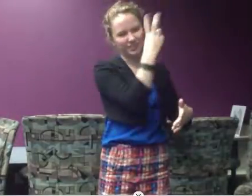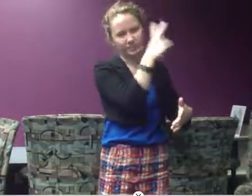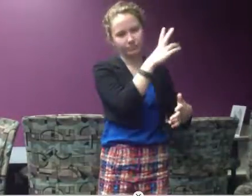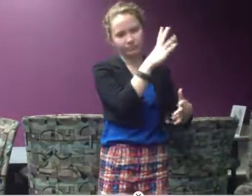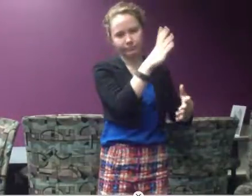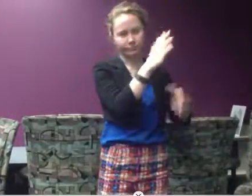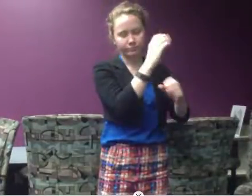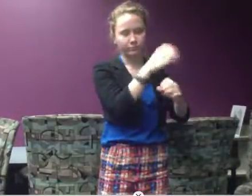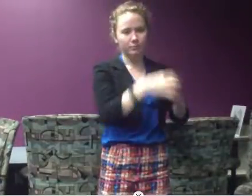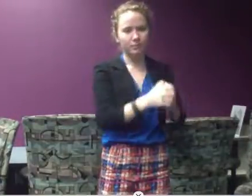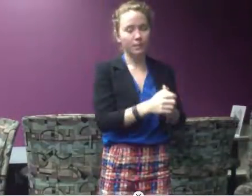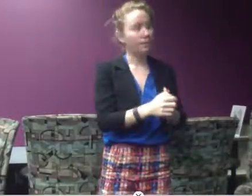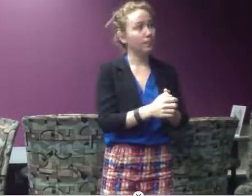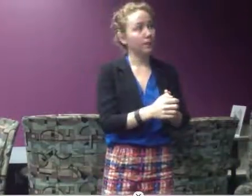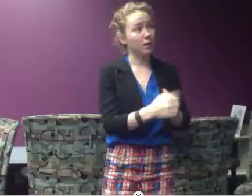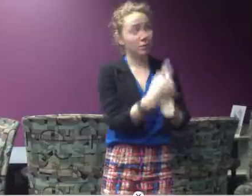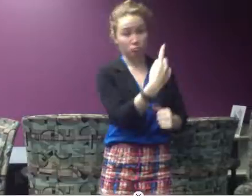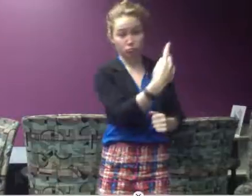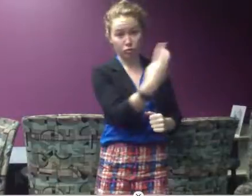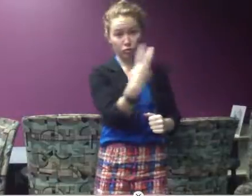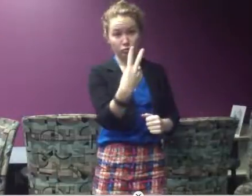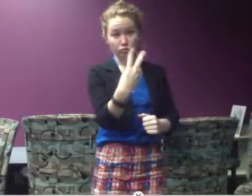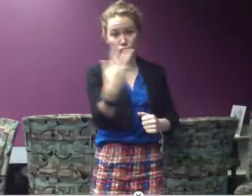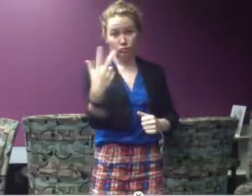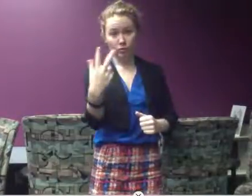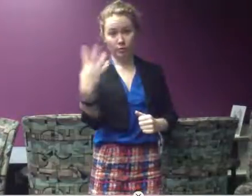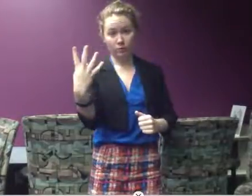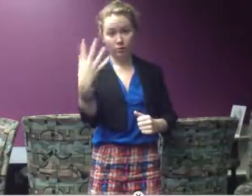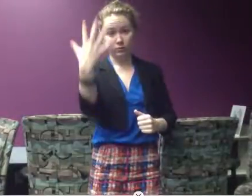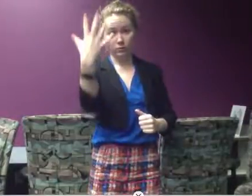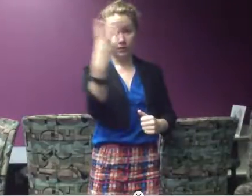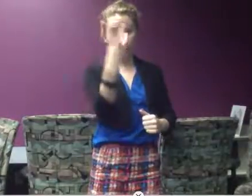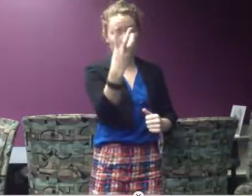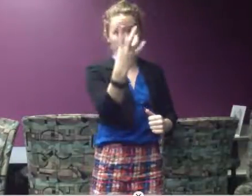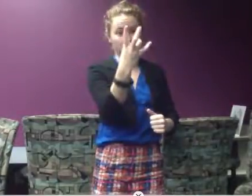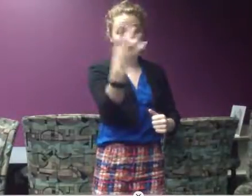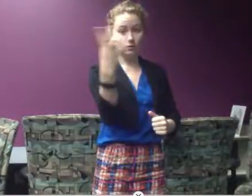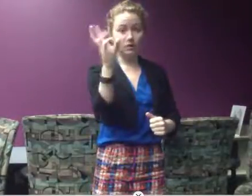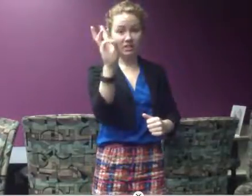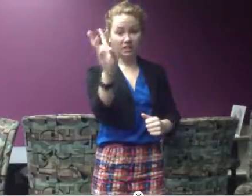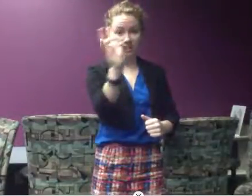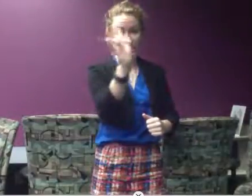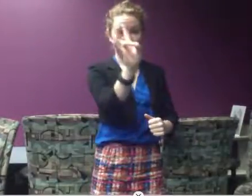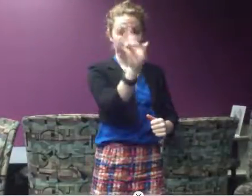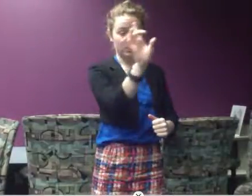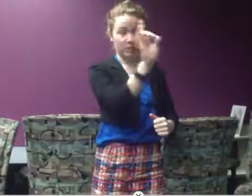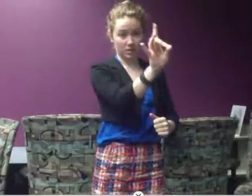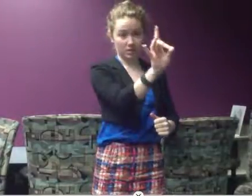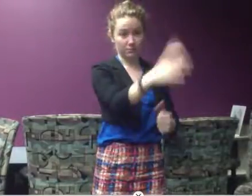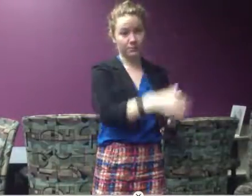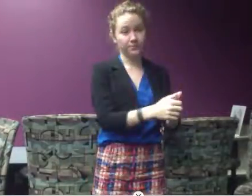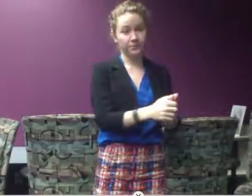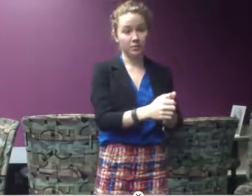Just imagine all of those are the same size. So 1, 2, 3, 4, 5, 6, 7, 8,